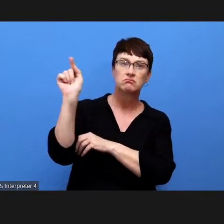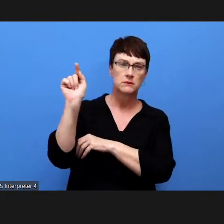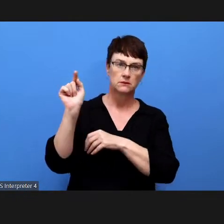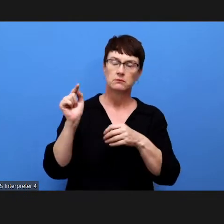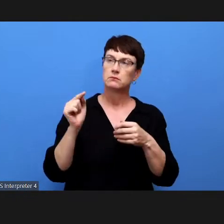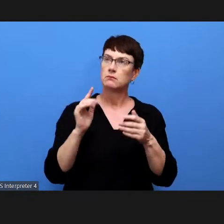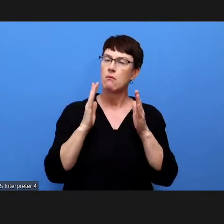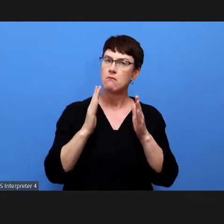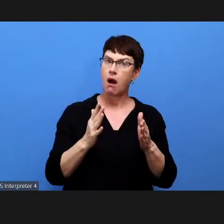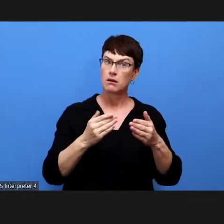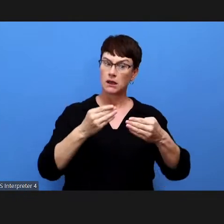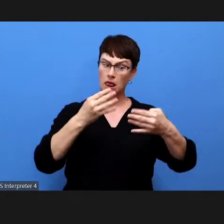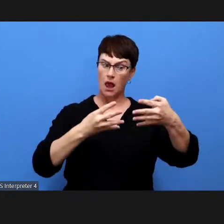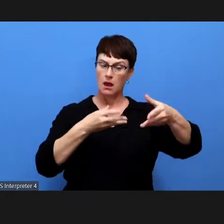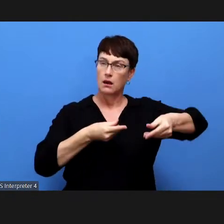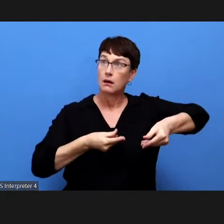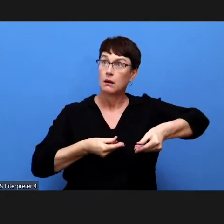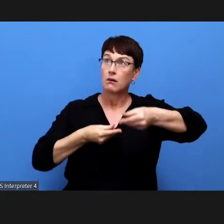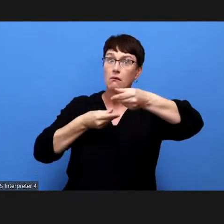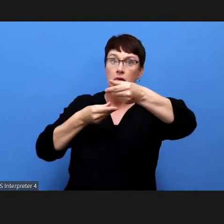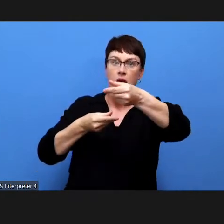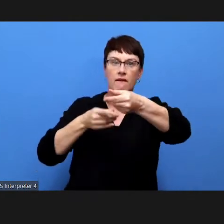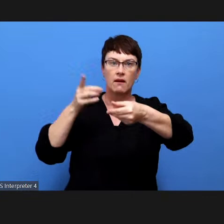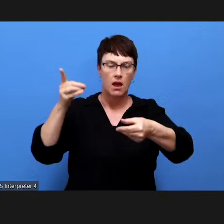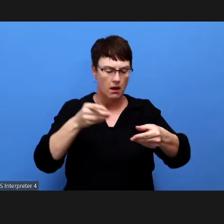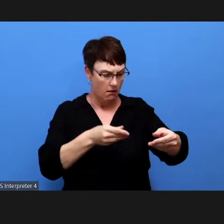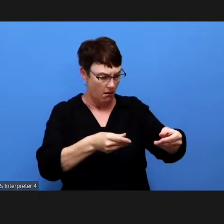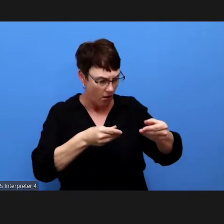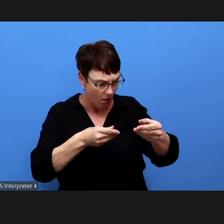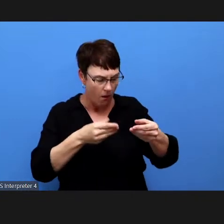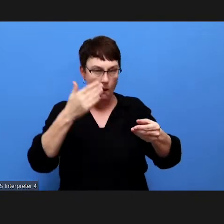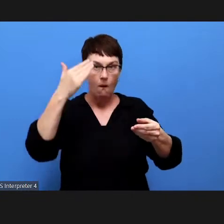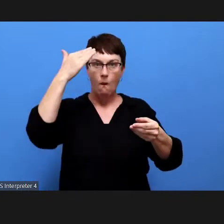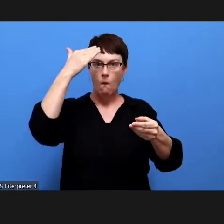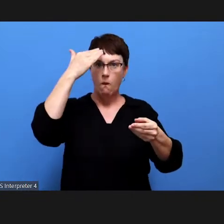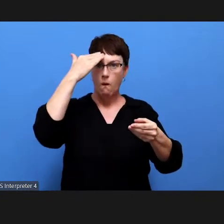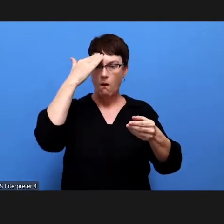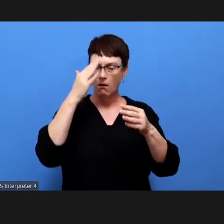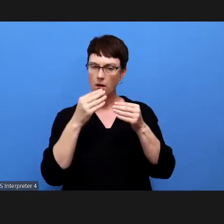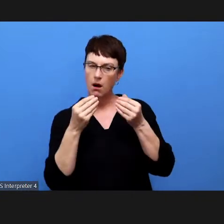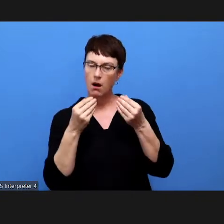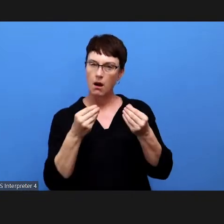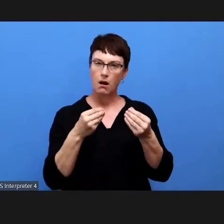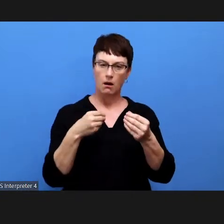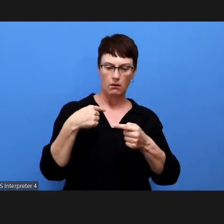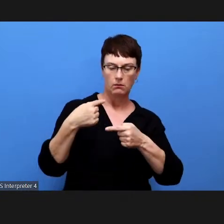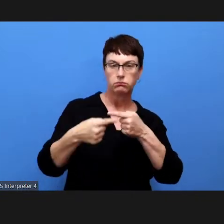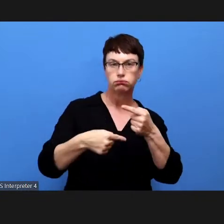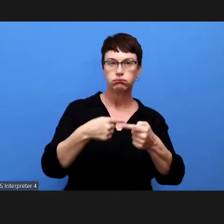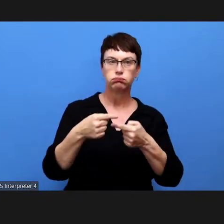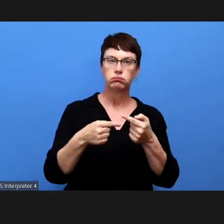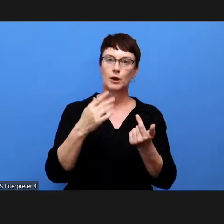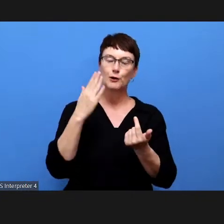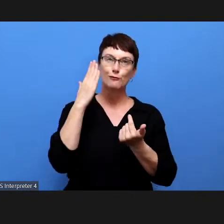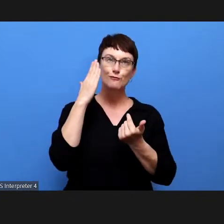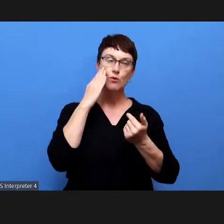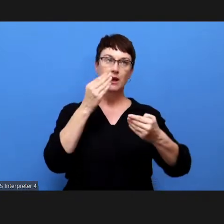for them to have the necessary interest, skills, and knowledge to use data effectively.